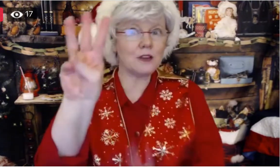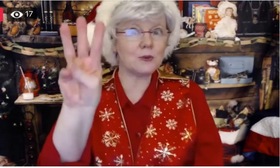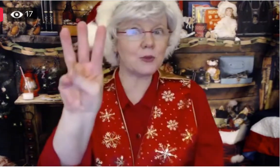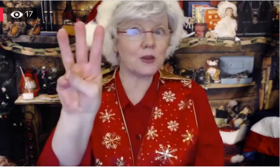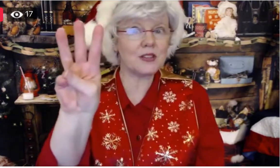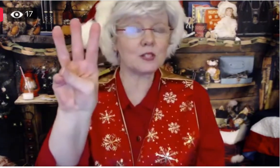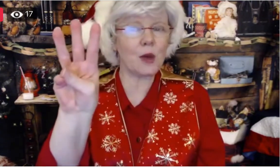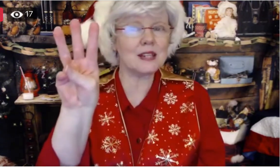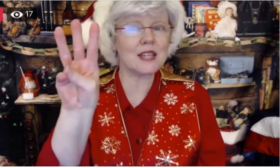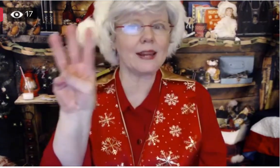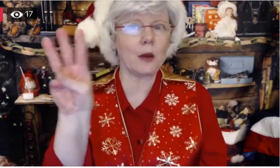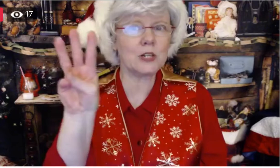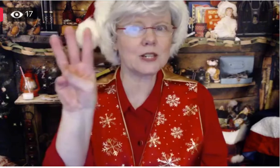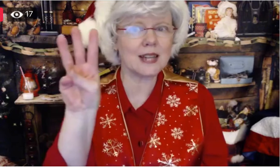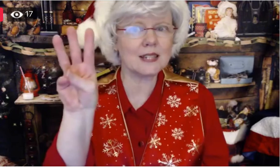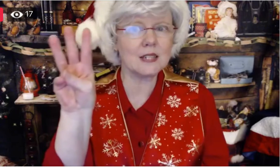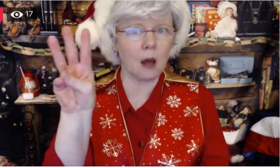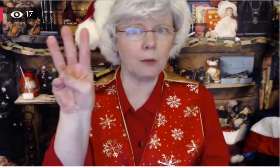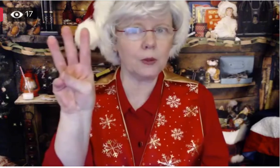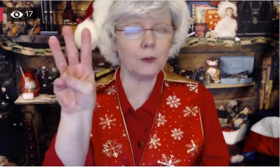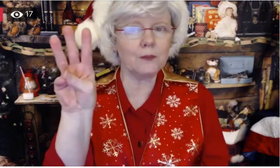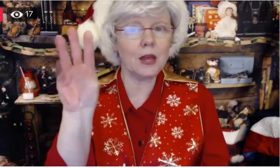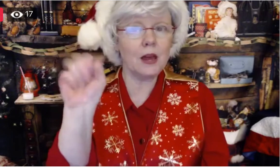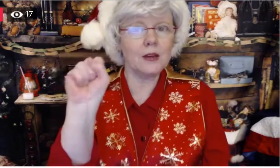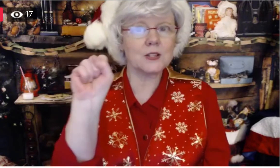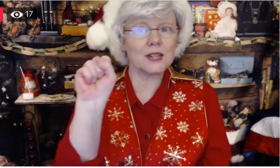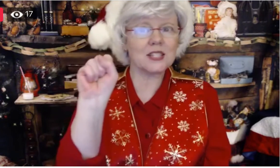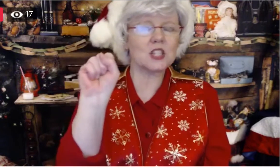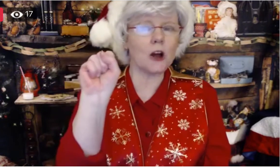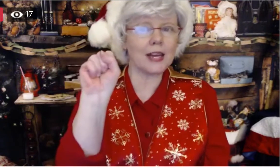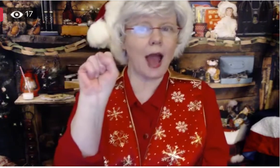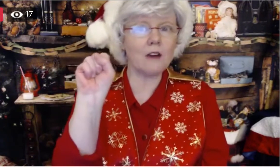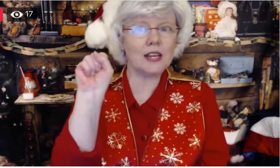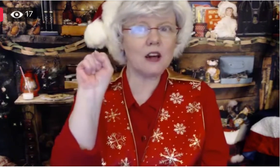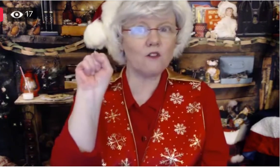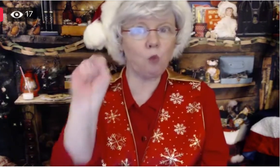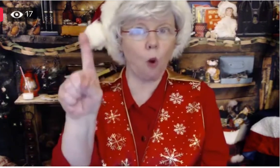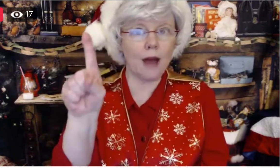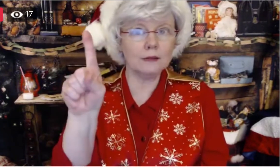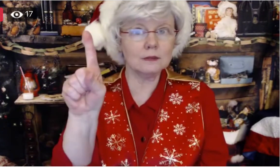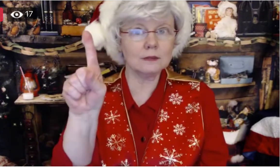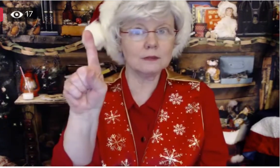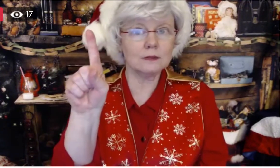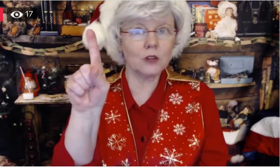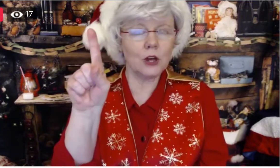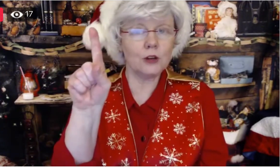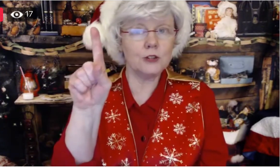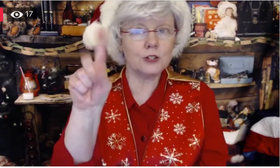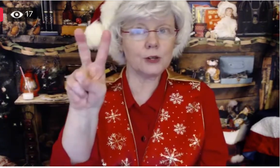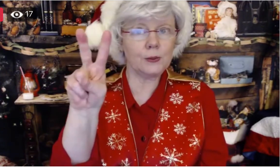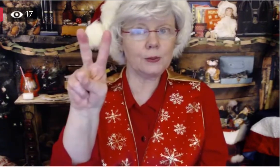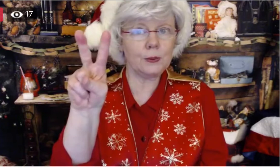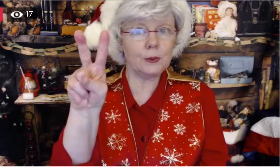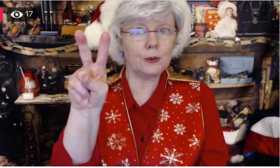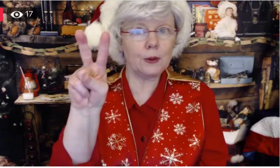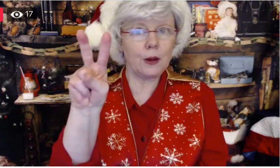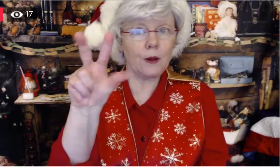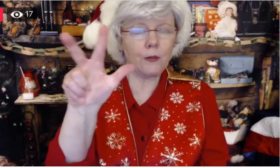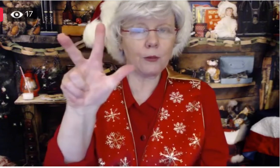do 3 this way in sign language because that's a W. So let's start counting of 1, 2,